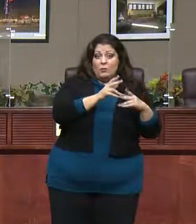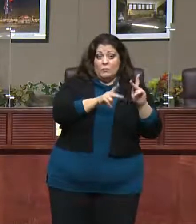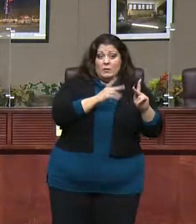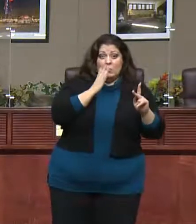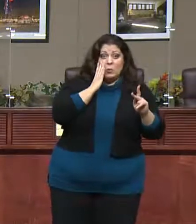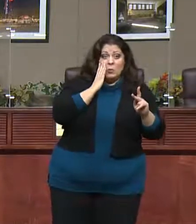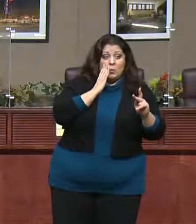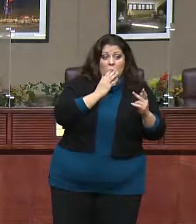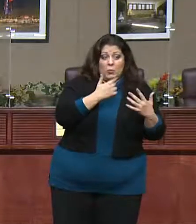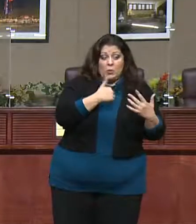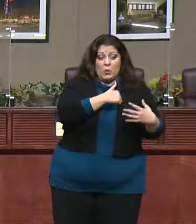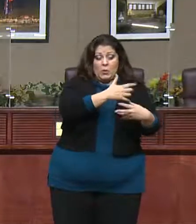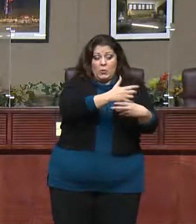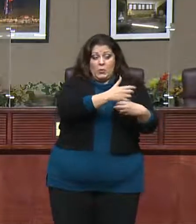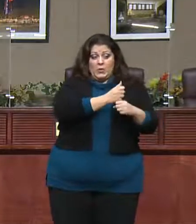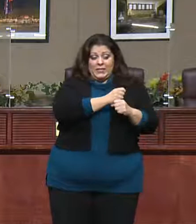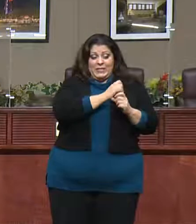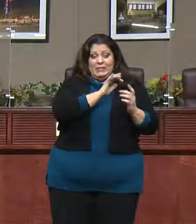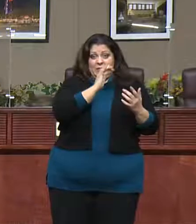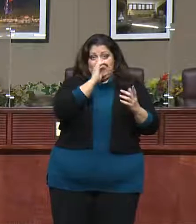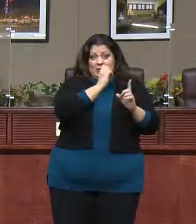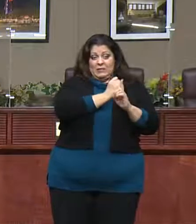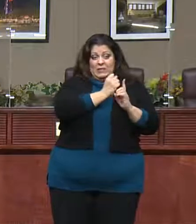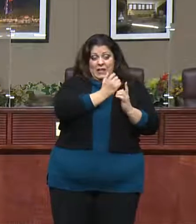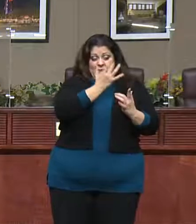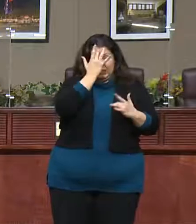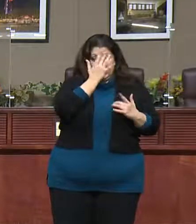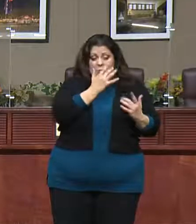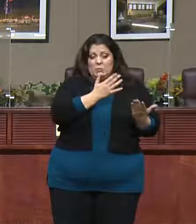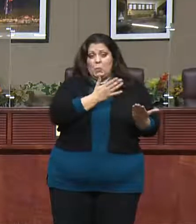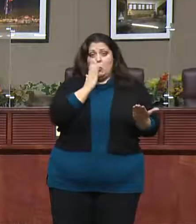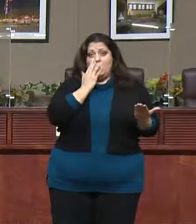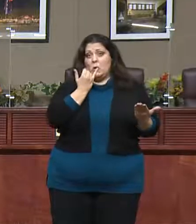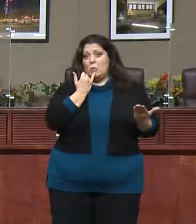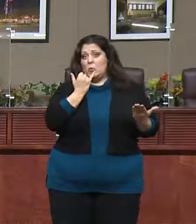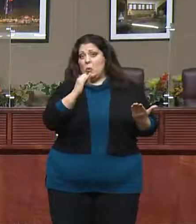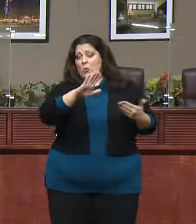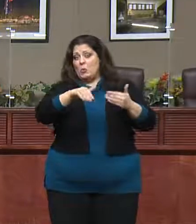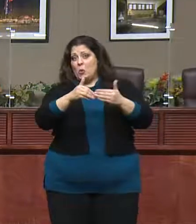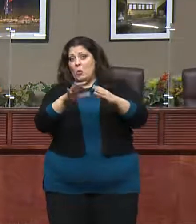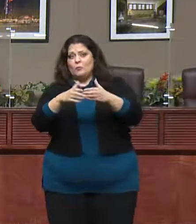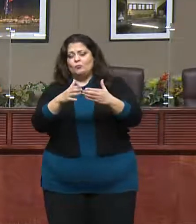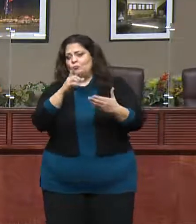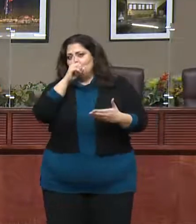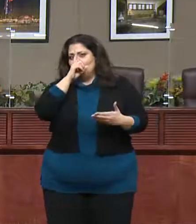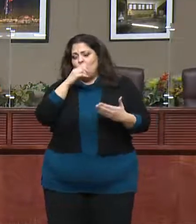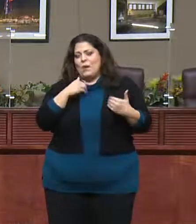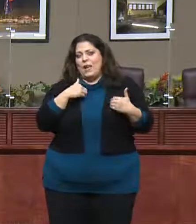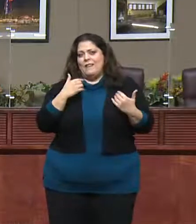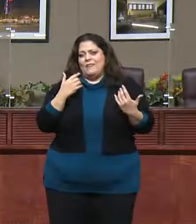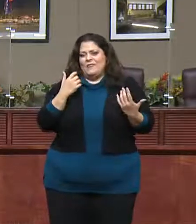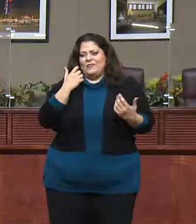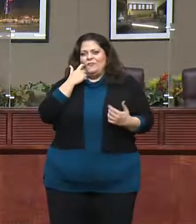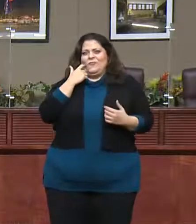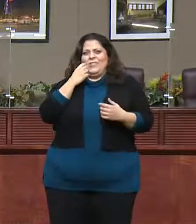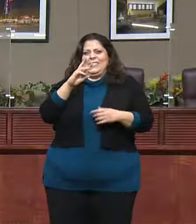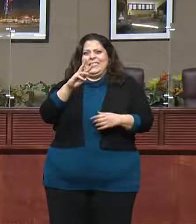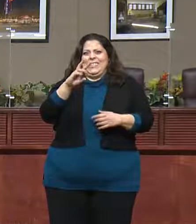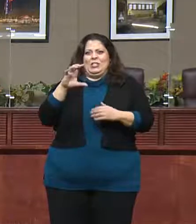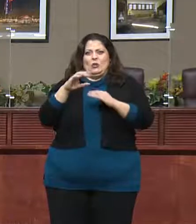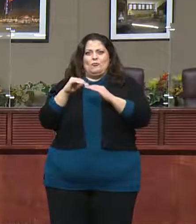same day that we are receiving the case. The mayor just mentioned to you that yesterday we have over 600 cases. So we